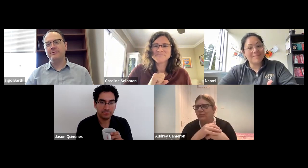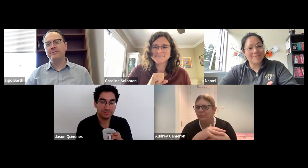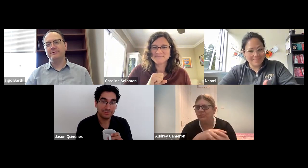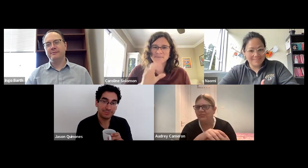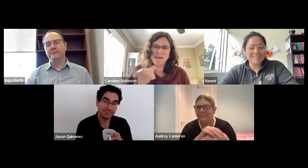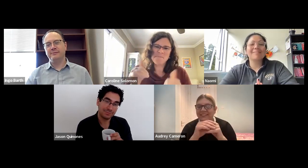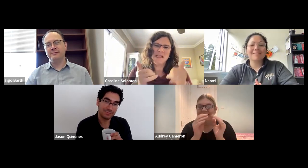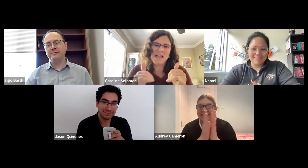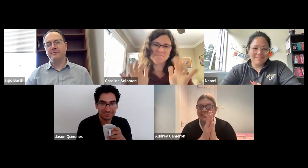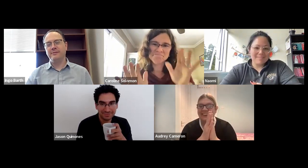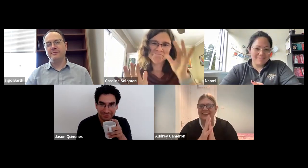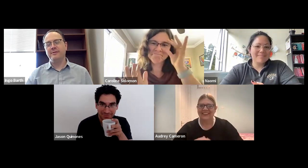that concept is. Ew.